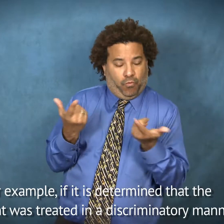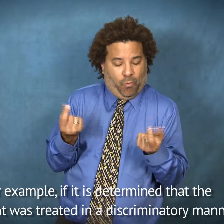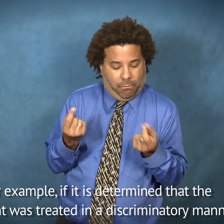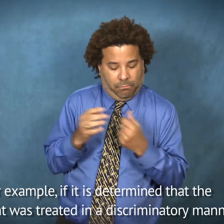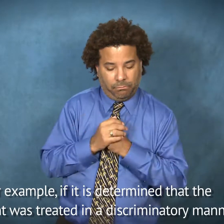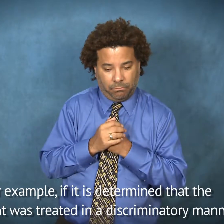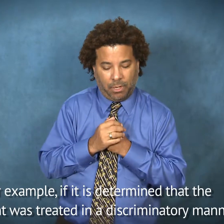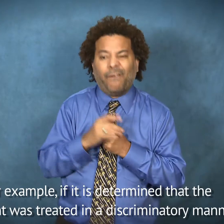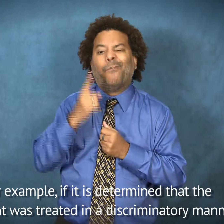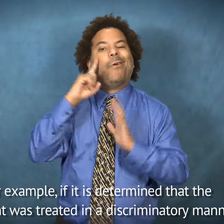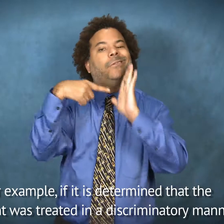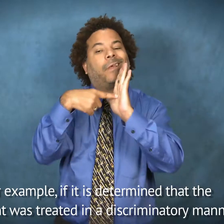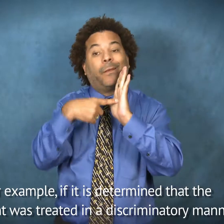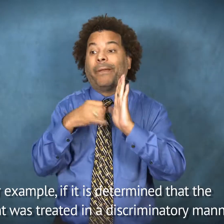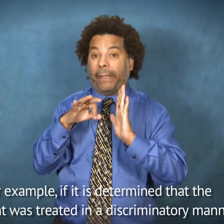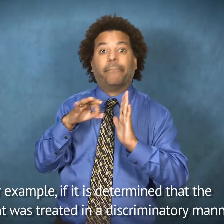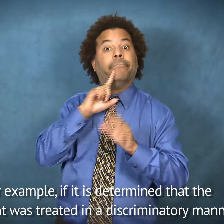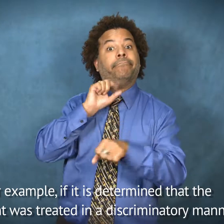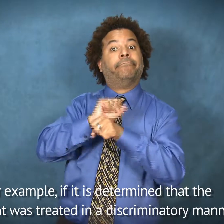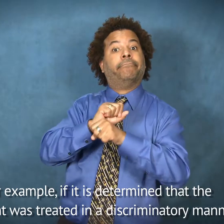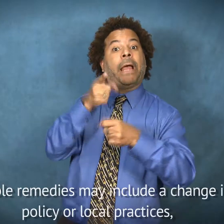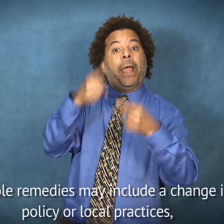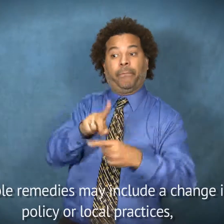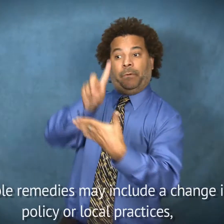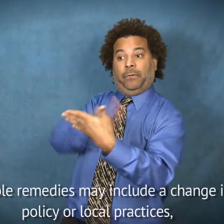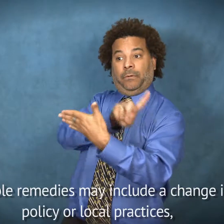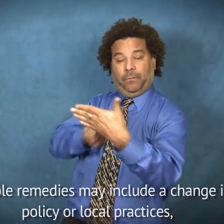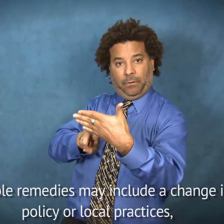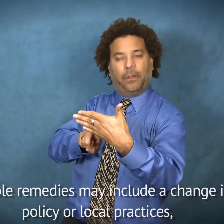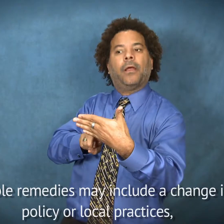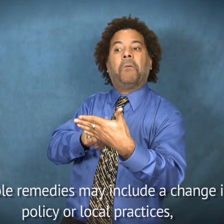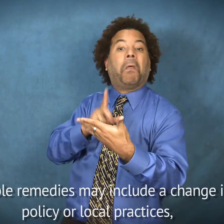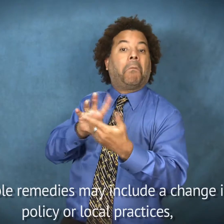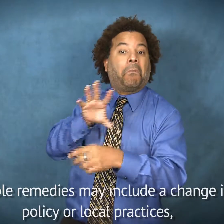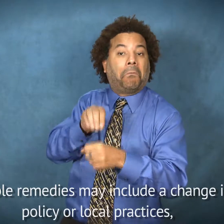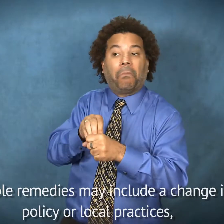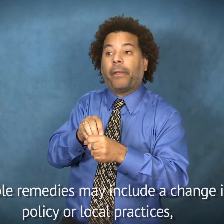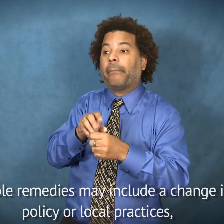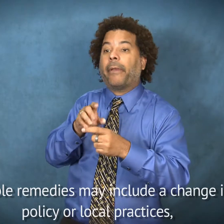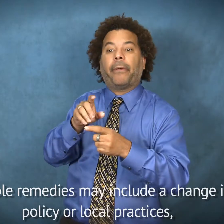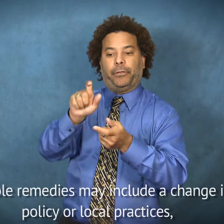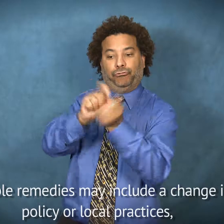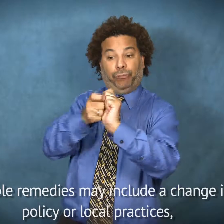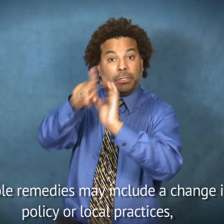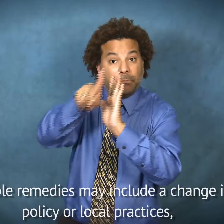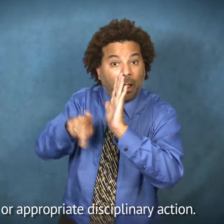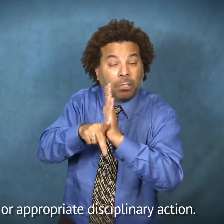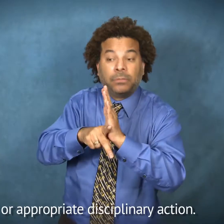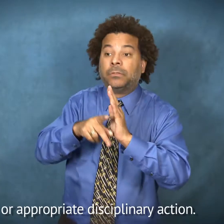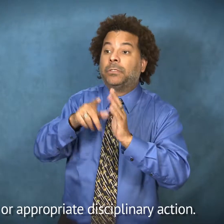that the grievant was treated in a discriminatory manner, possible remedies may include a change in policy or local practices or